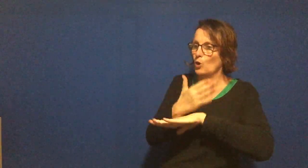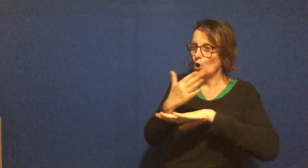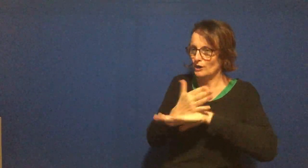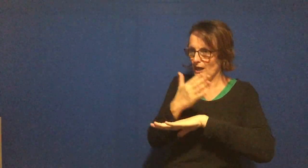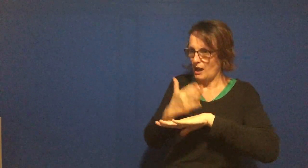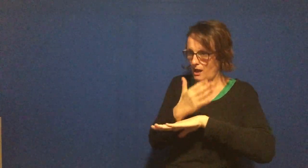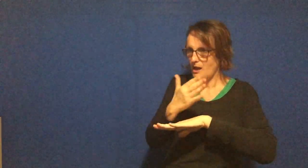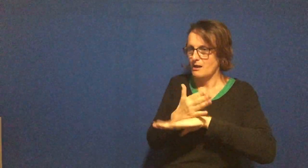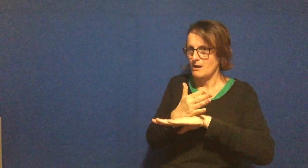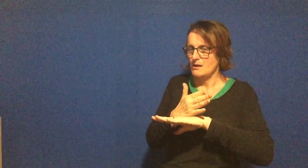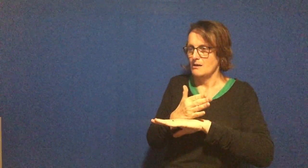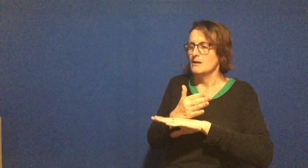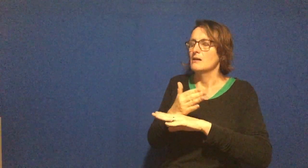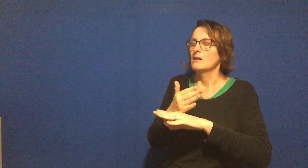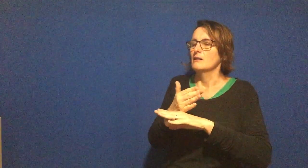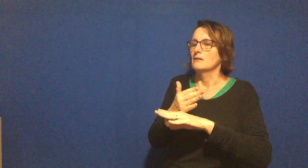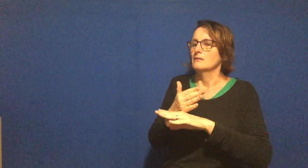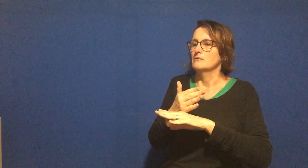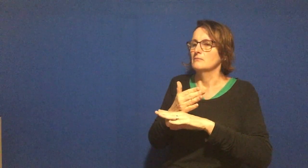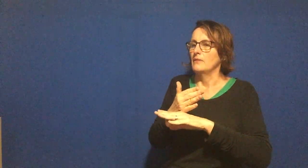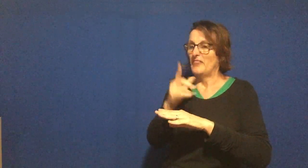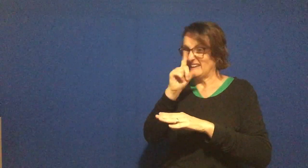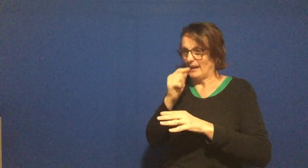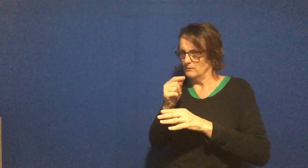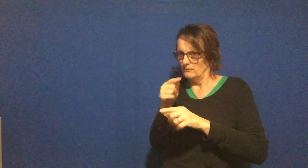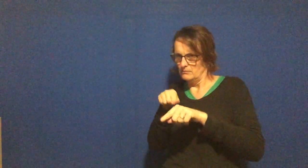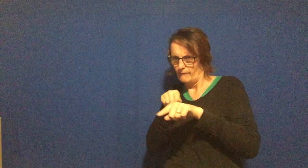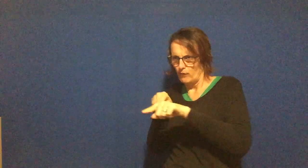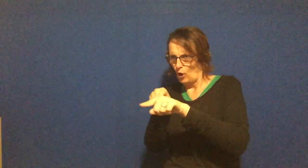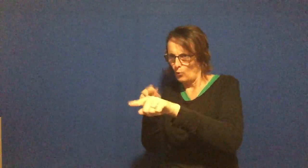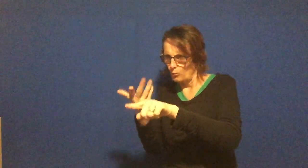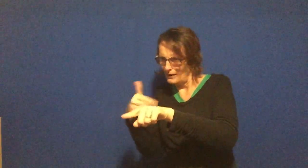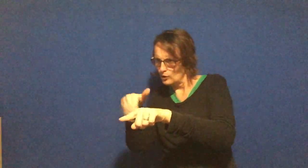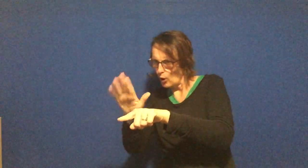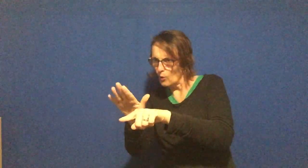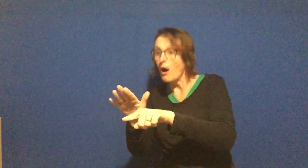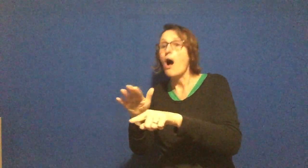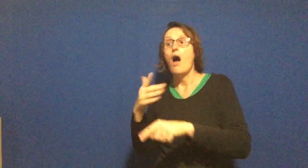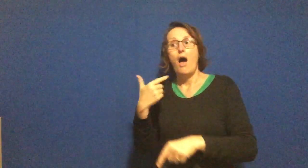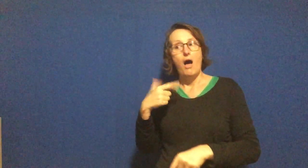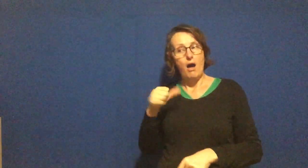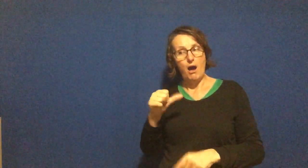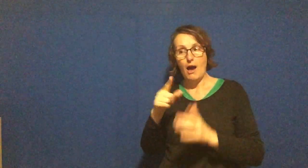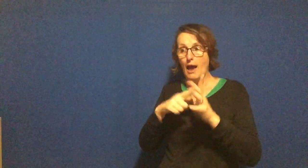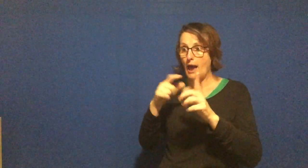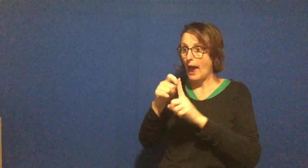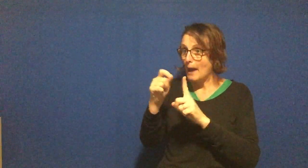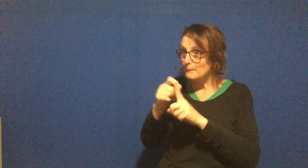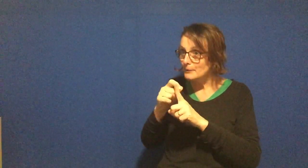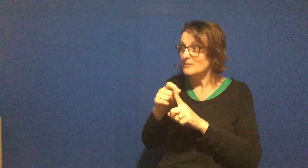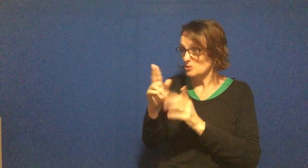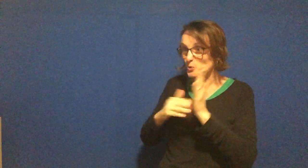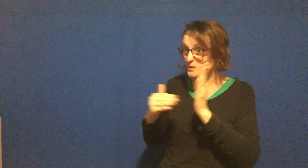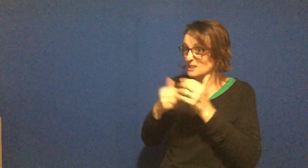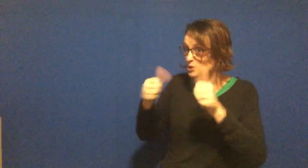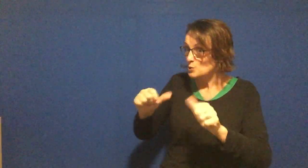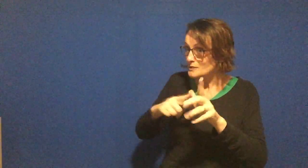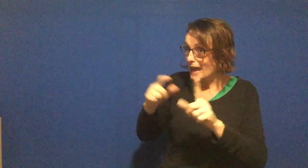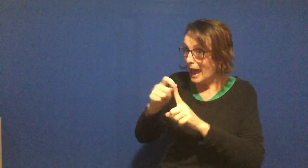COVID tracing app. And people are still using it, even though there's virtually no virus around, which was a real reminder that here